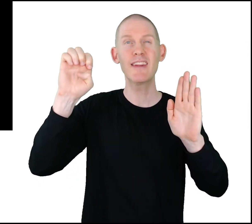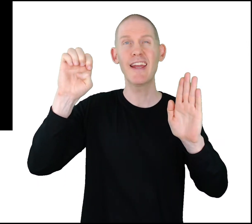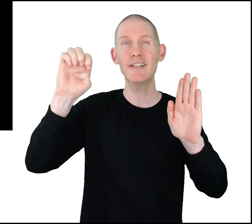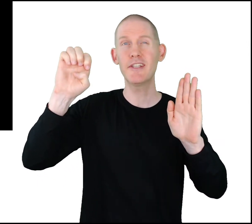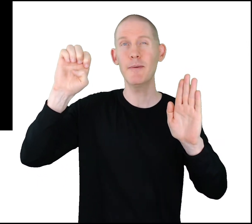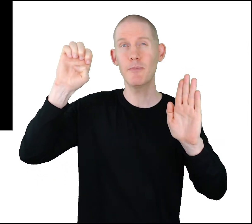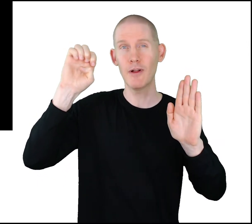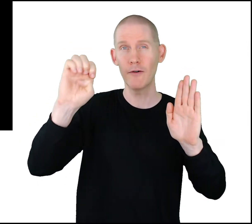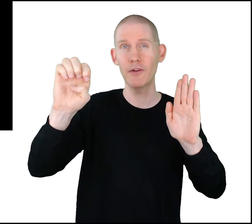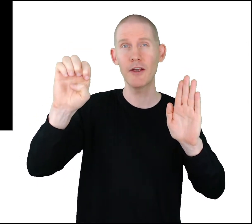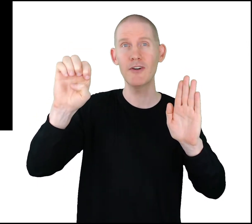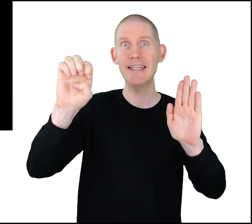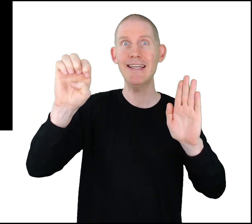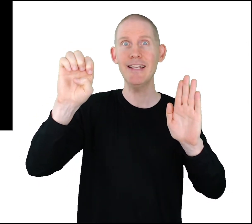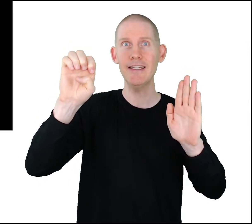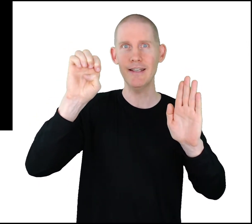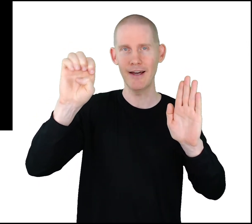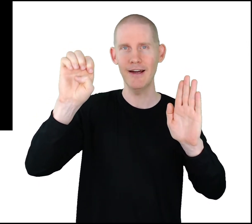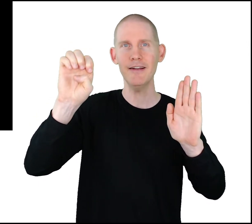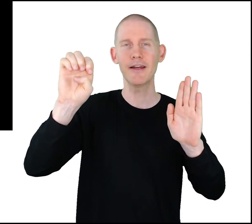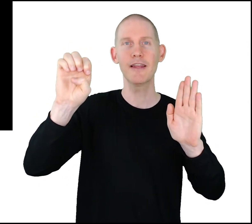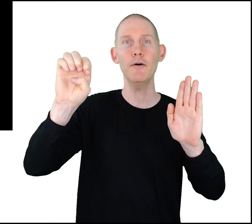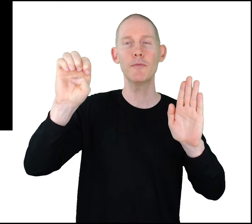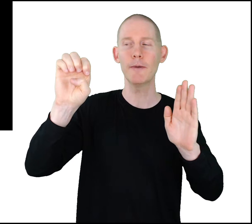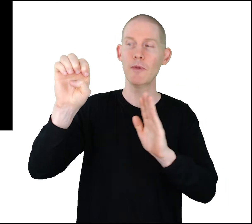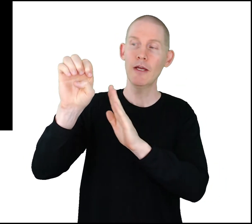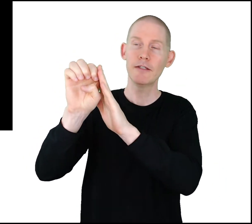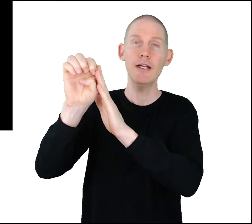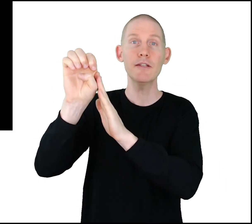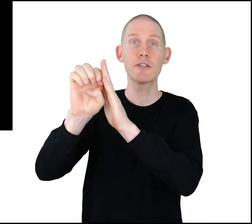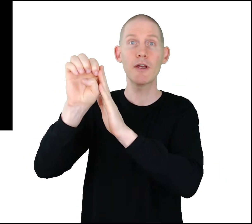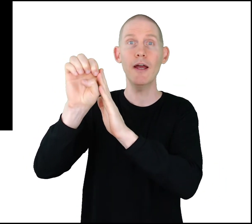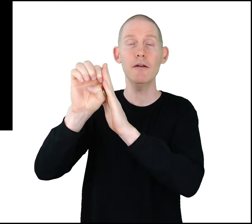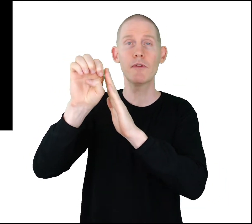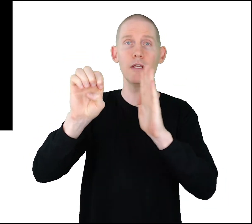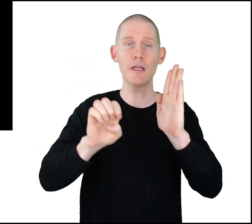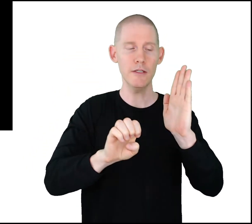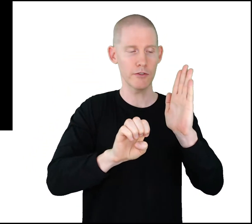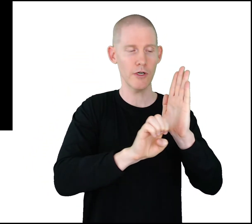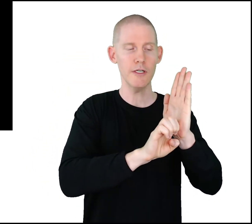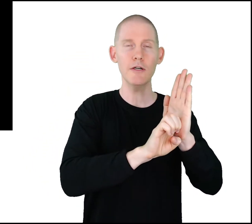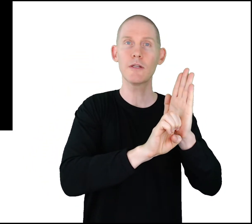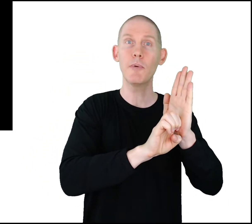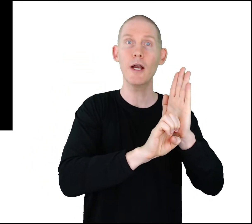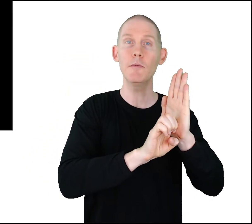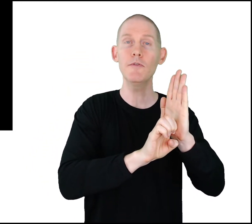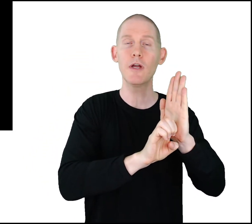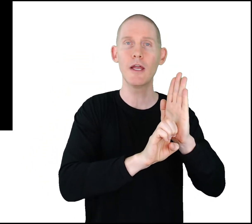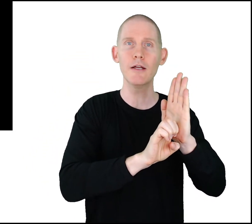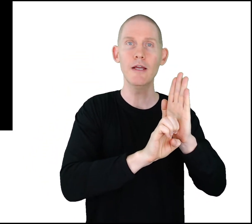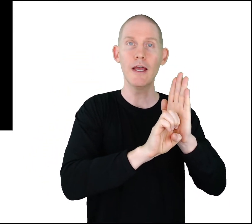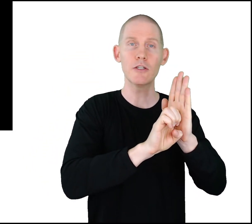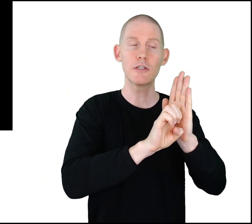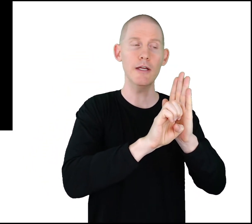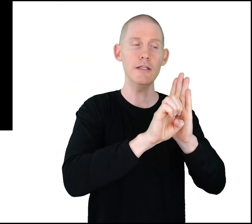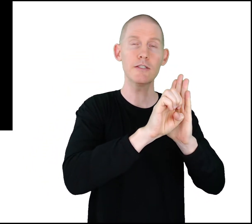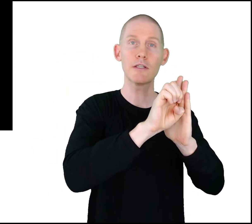hand shape of the letter E, like the alphabet. Take the side of the E, start here at the bottom of your hand, and just lightly slide